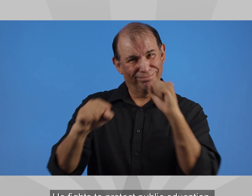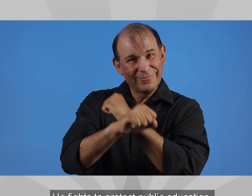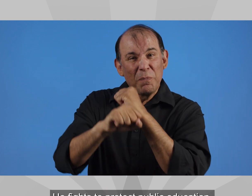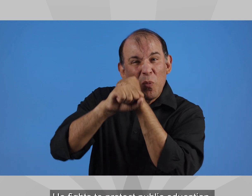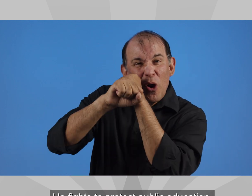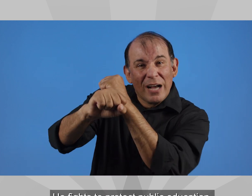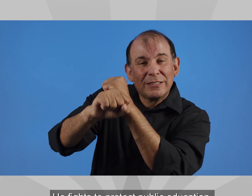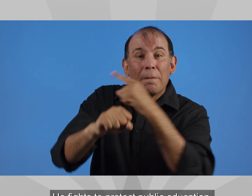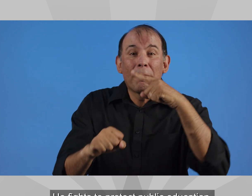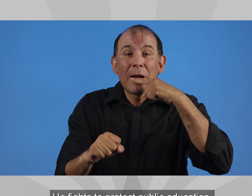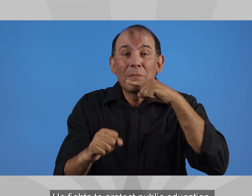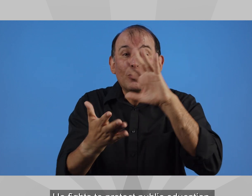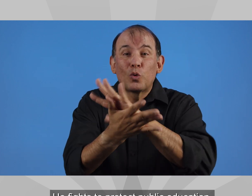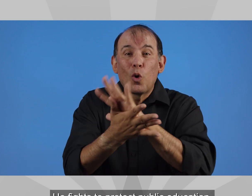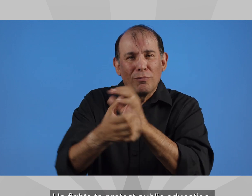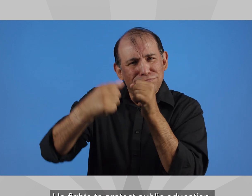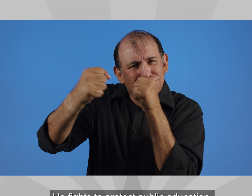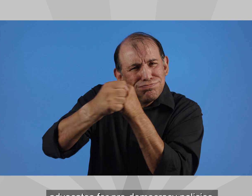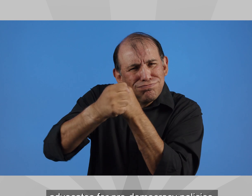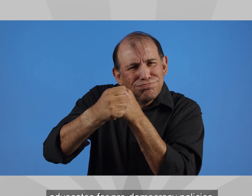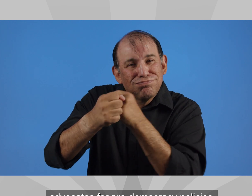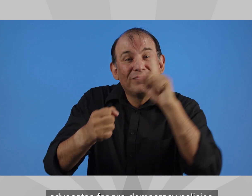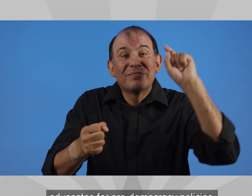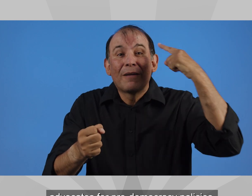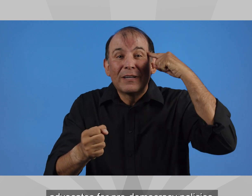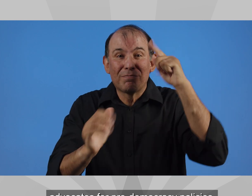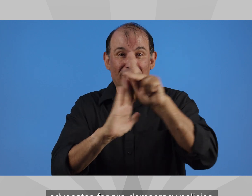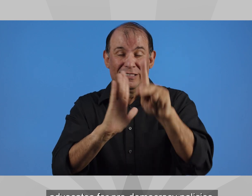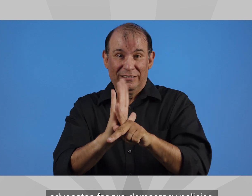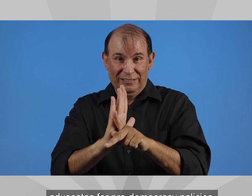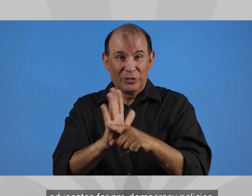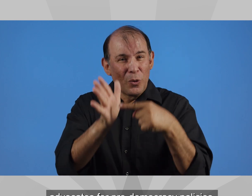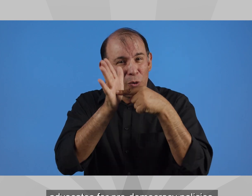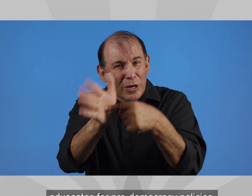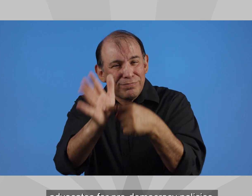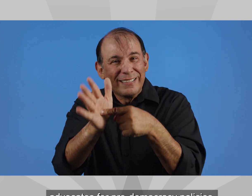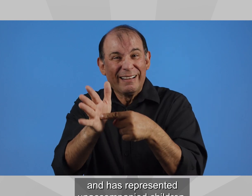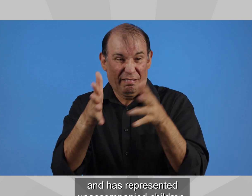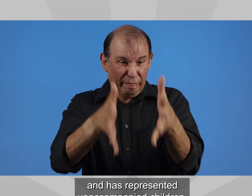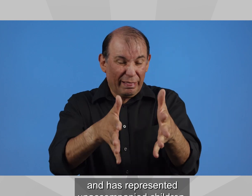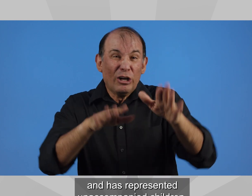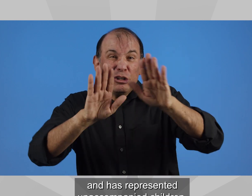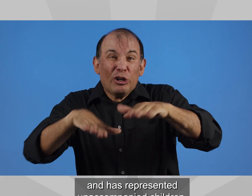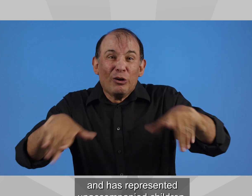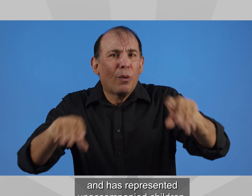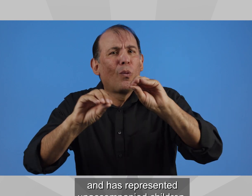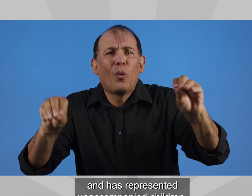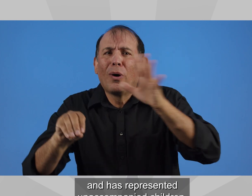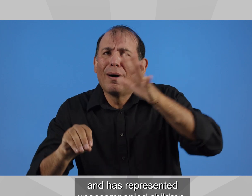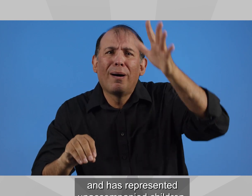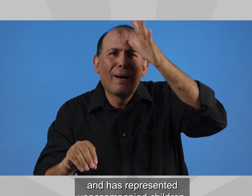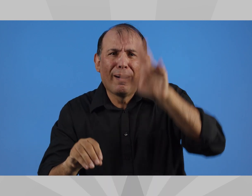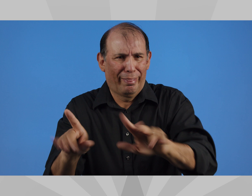He fights to protect public education, advocates for pro-democracy policies, and has represented